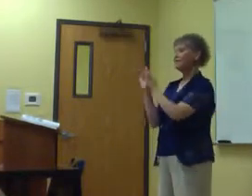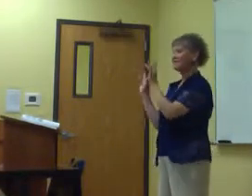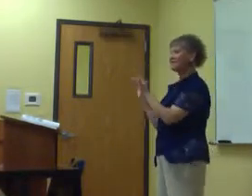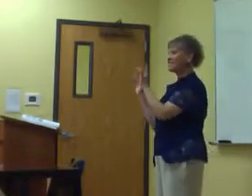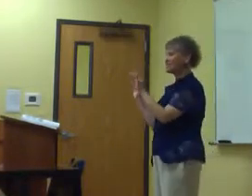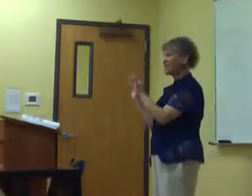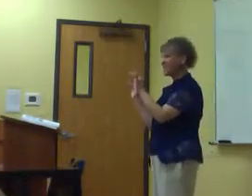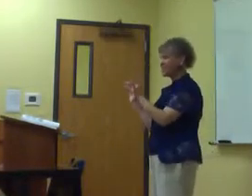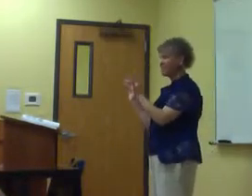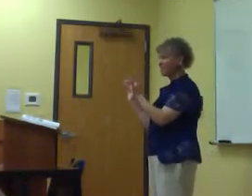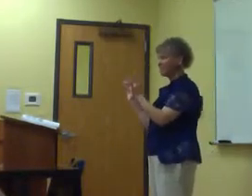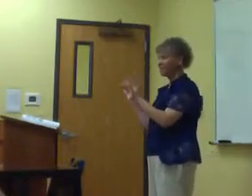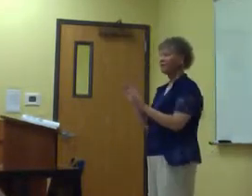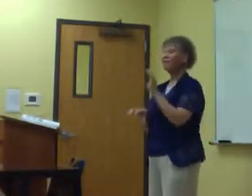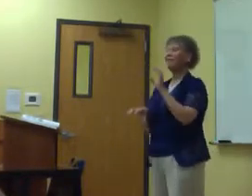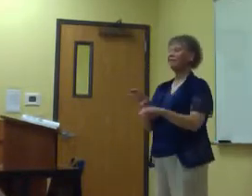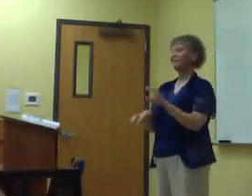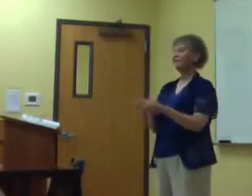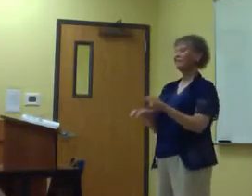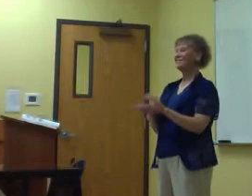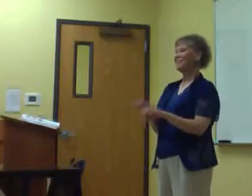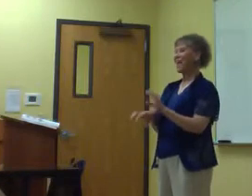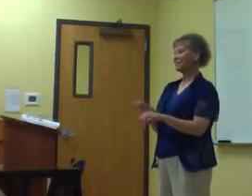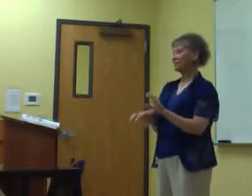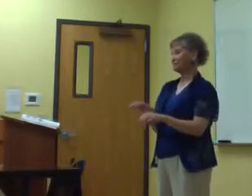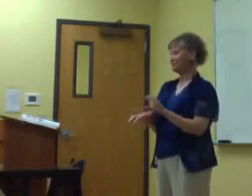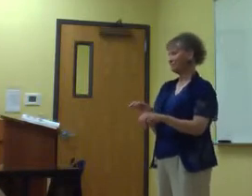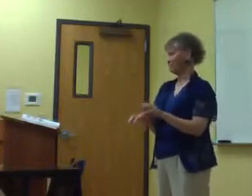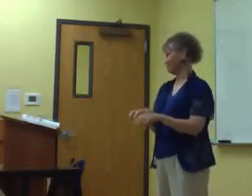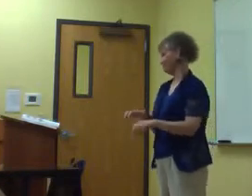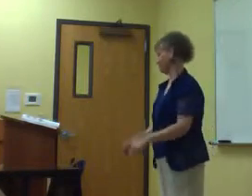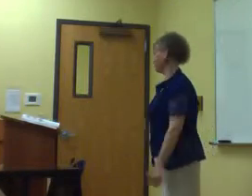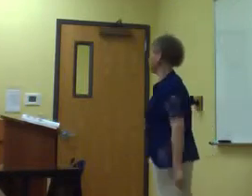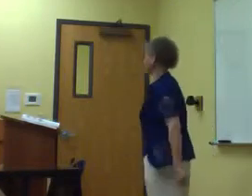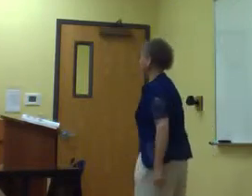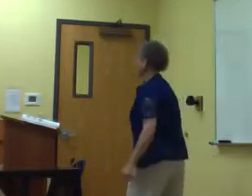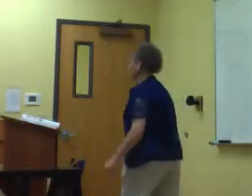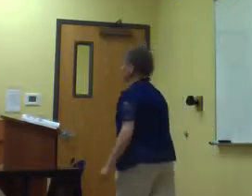this is the thing, this is the action.